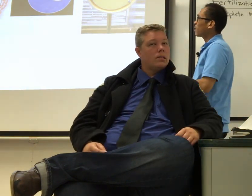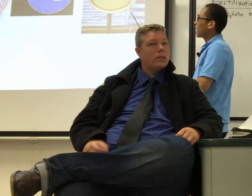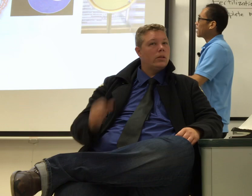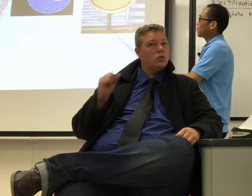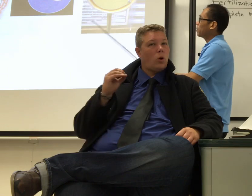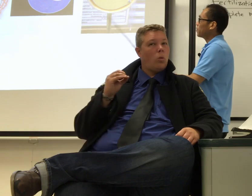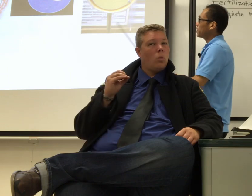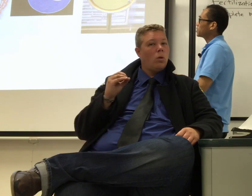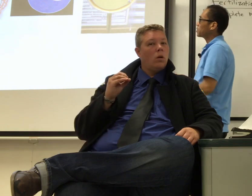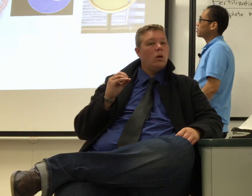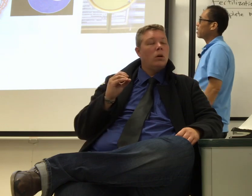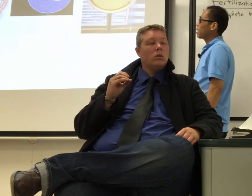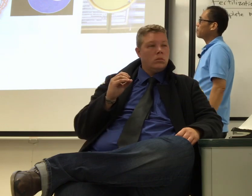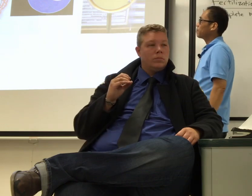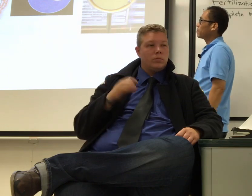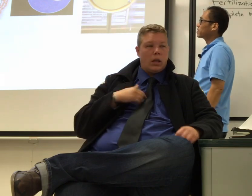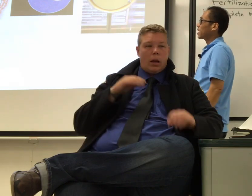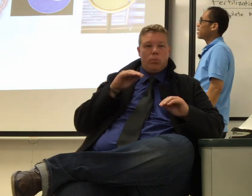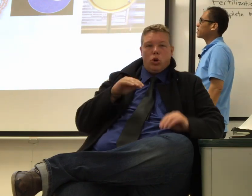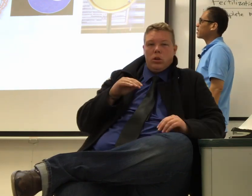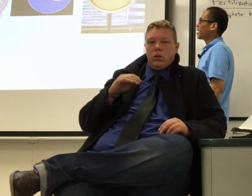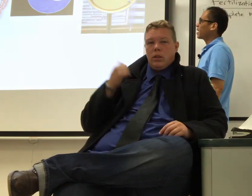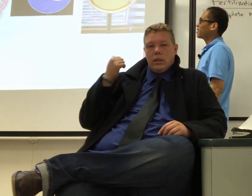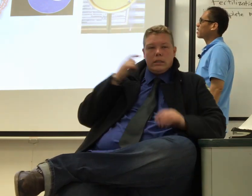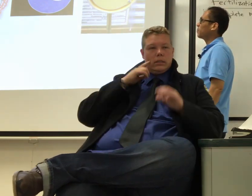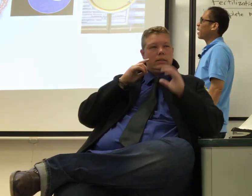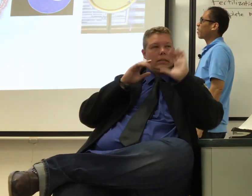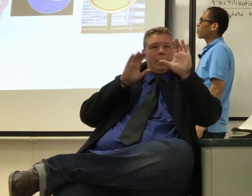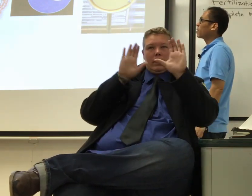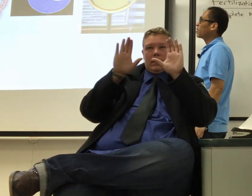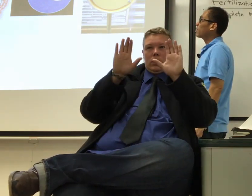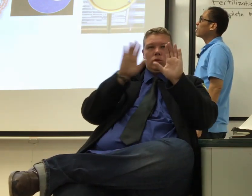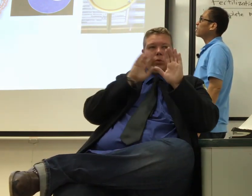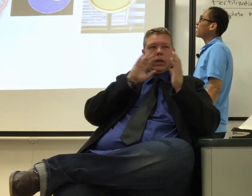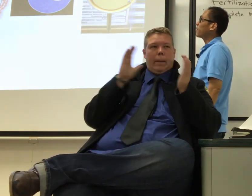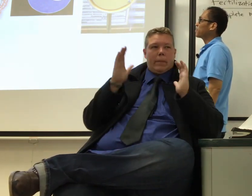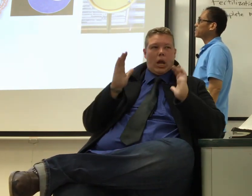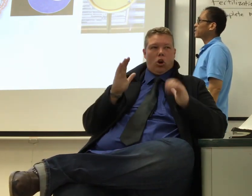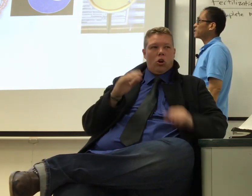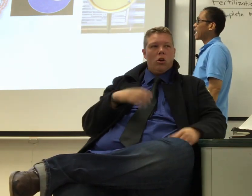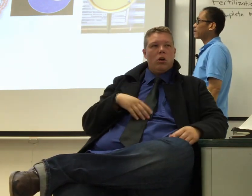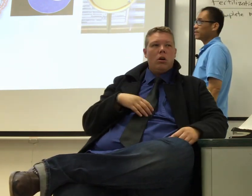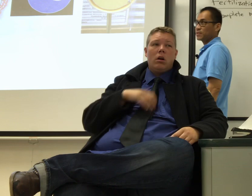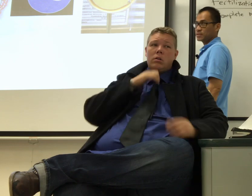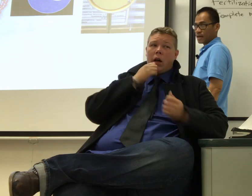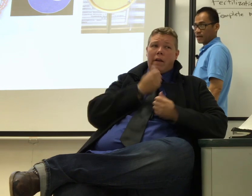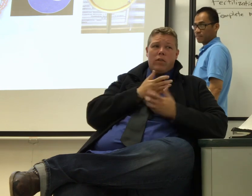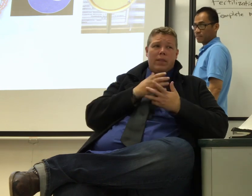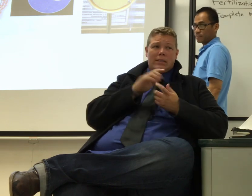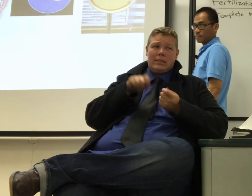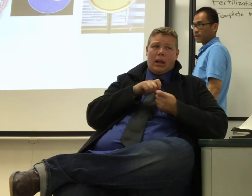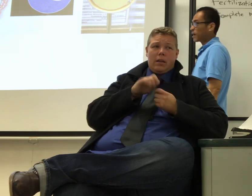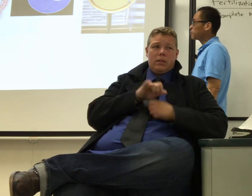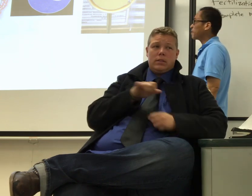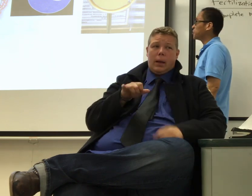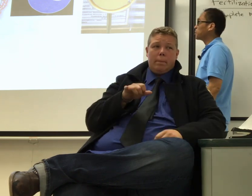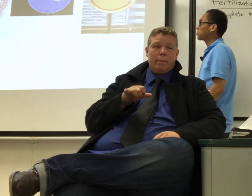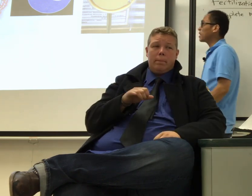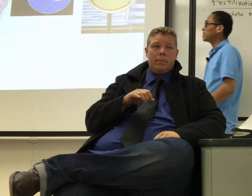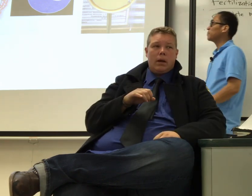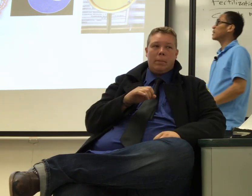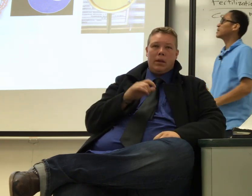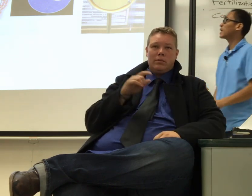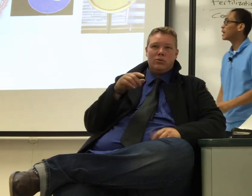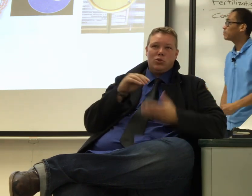So, I put these side by side to compare. Not everything's exactly the same. Kind of drives